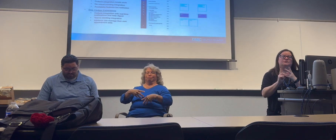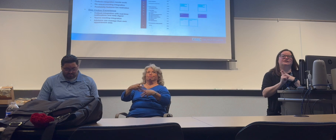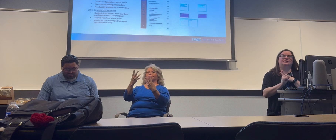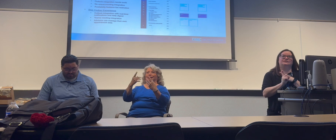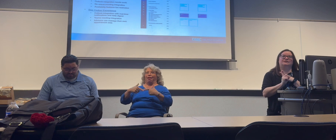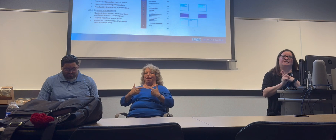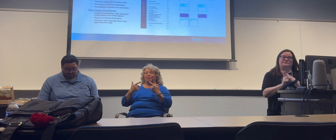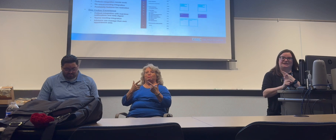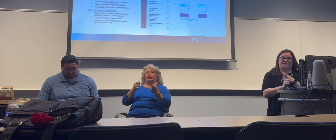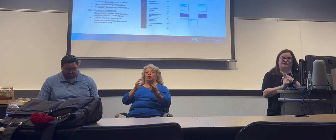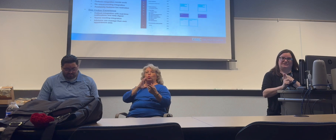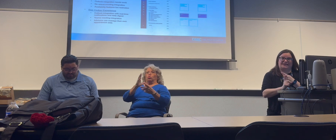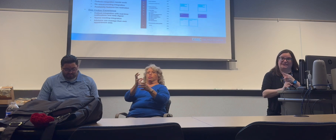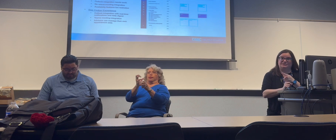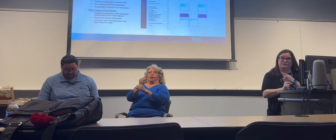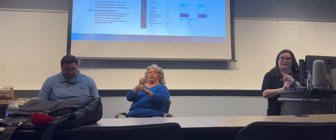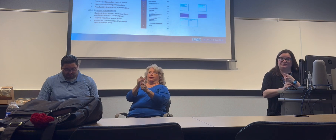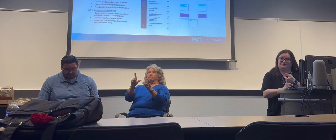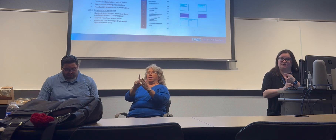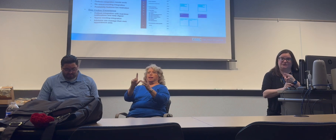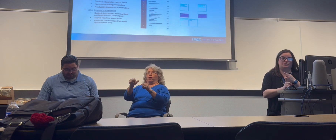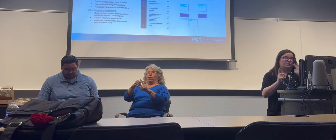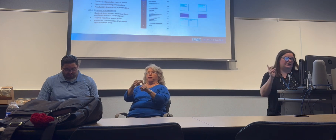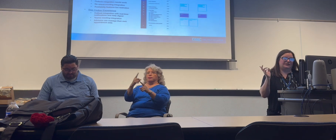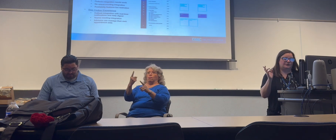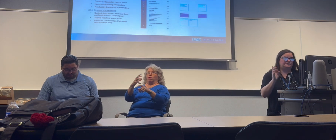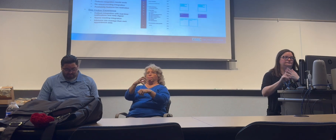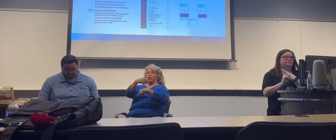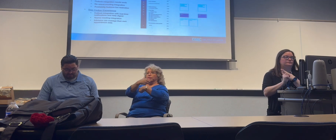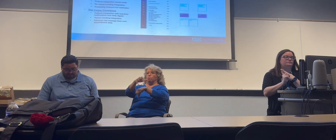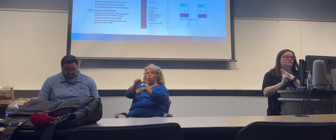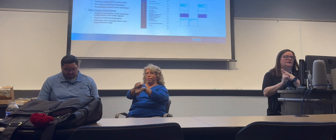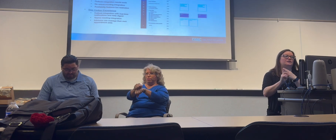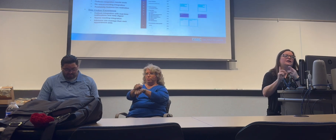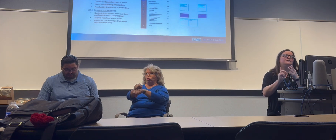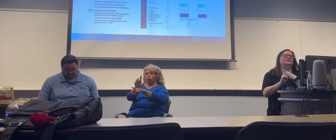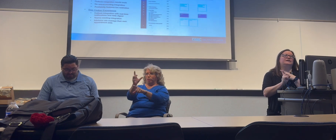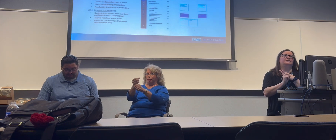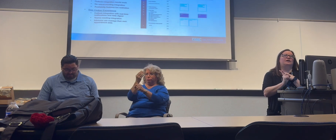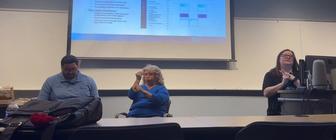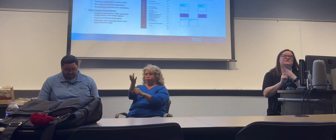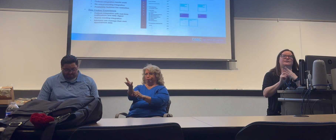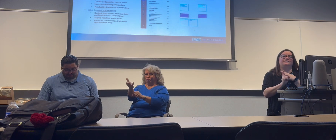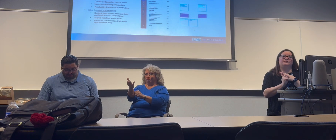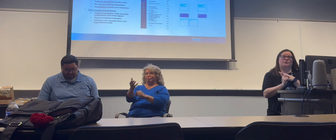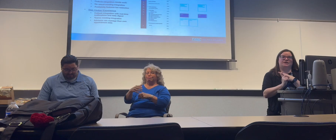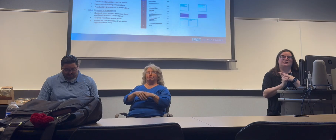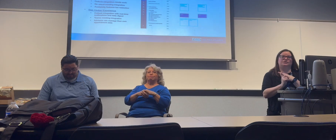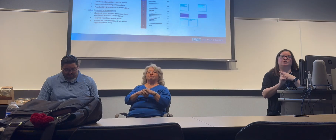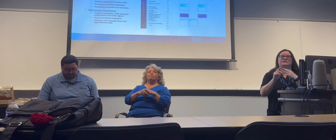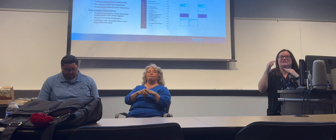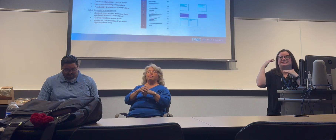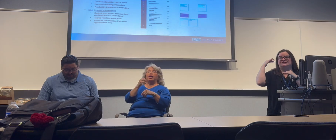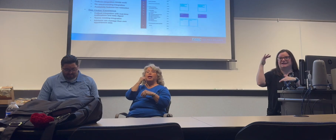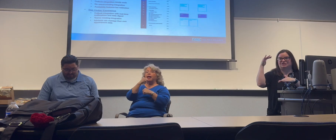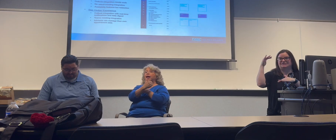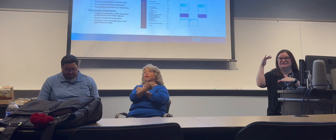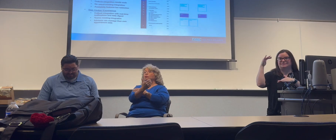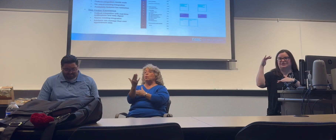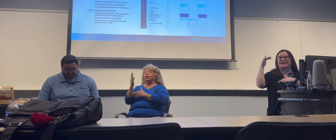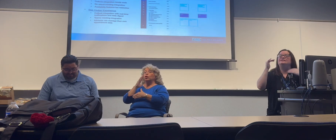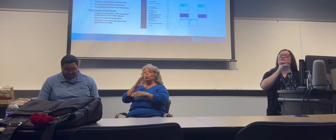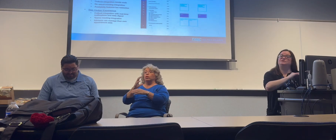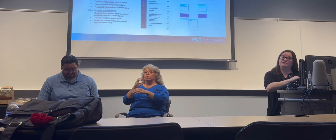made, you'll get an update if it's canceled by the student or anyone. And then also every morning, you're going to get a